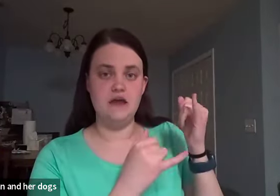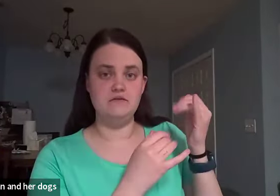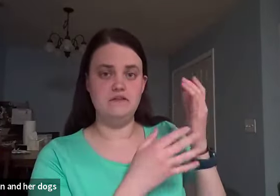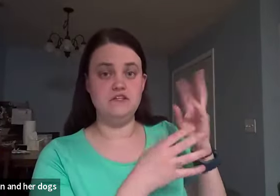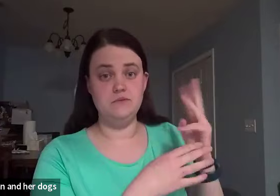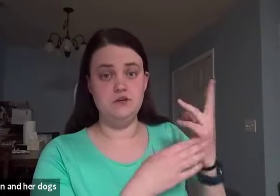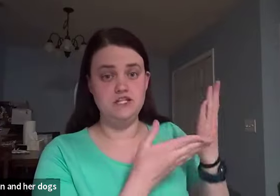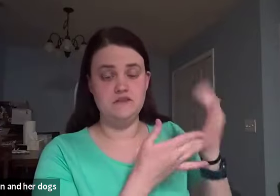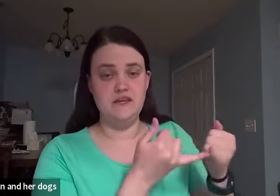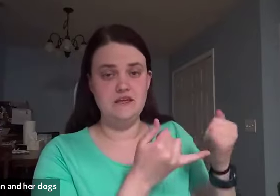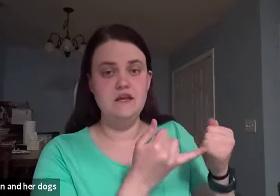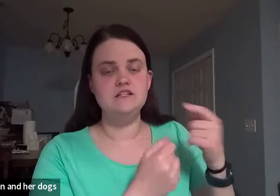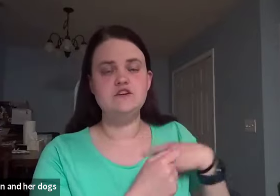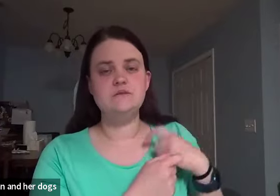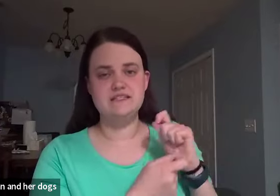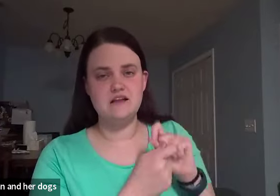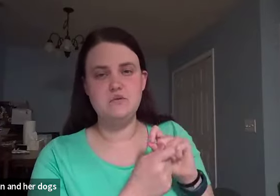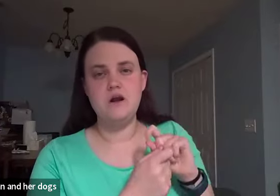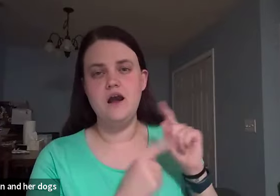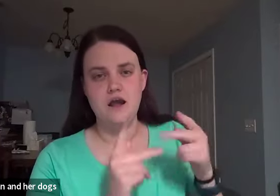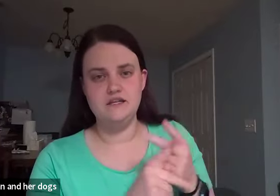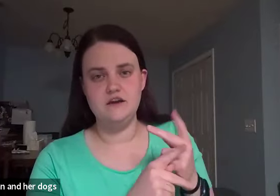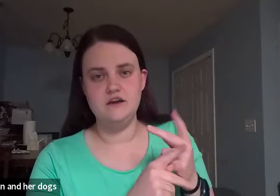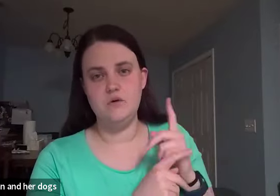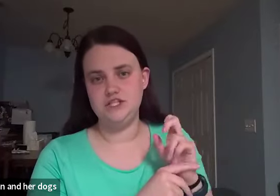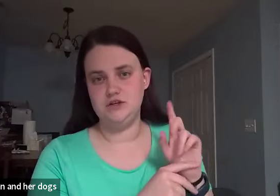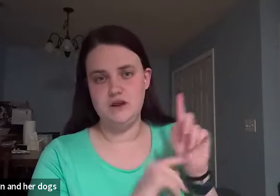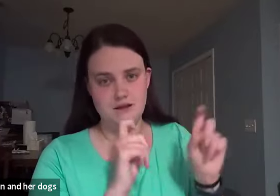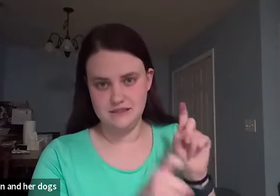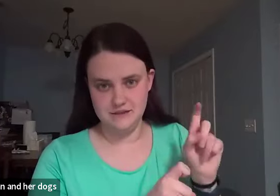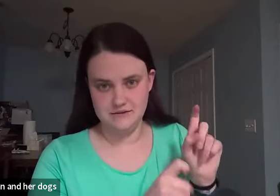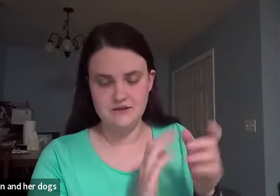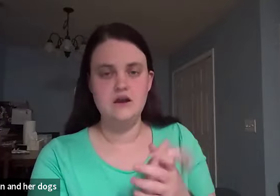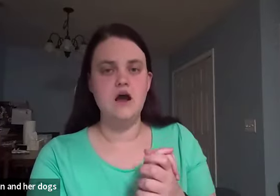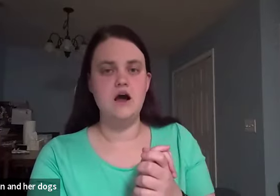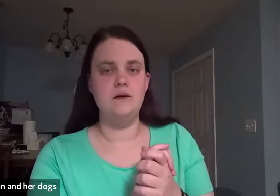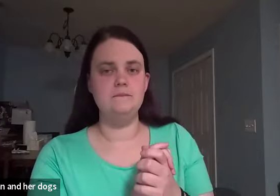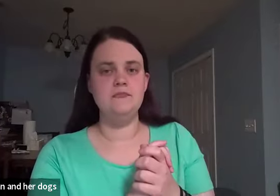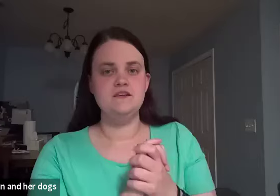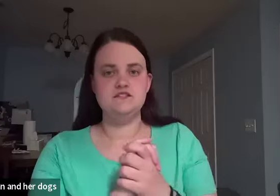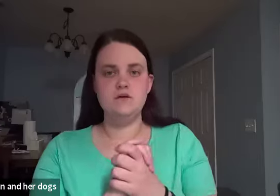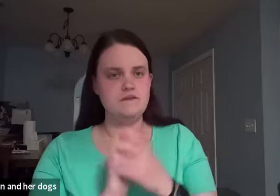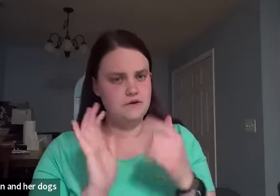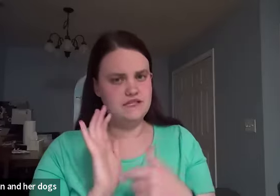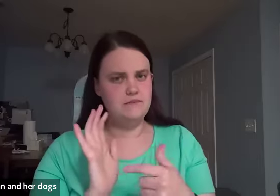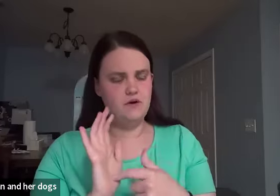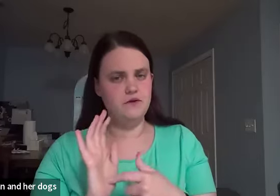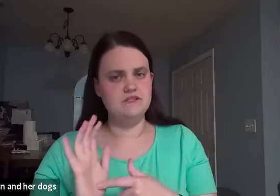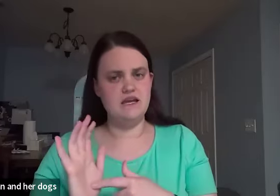that like the WH at the end tells them exactly what kind of question you're asking. So like, for example, if you were